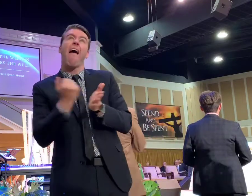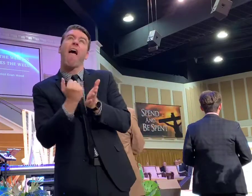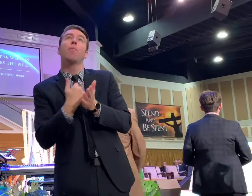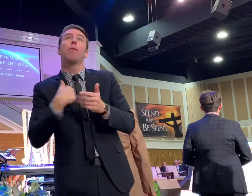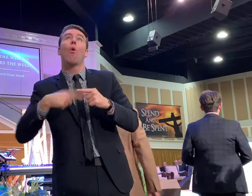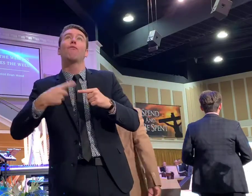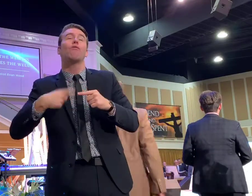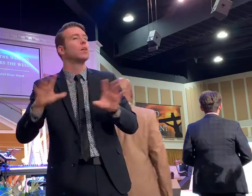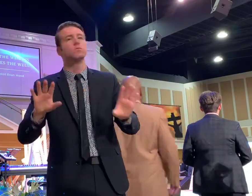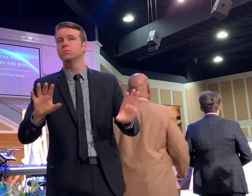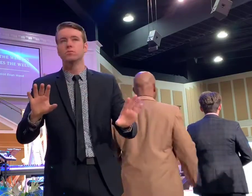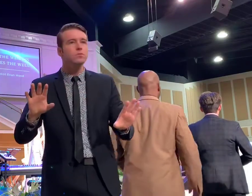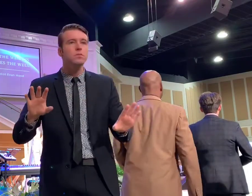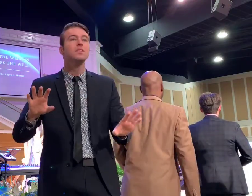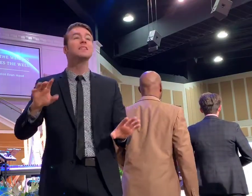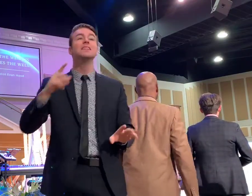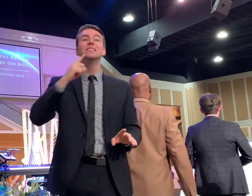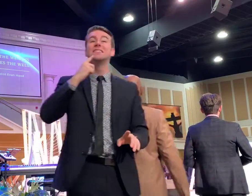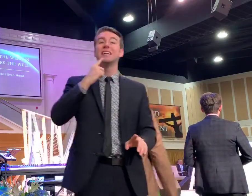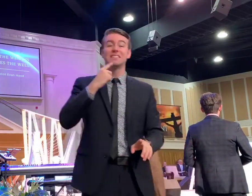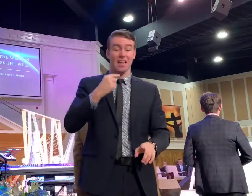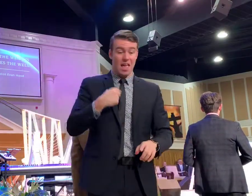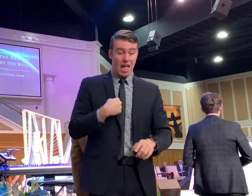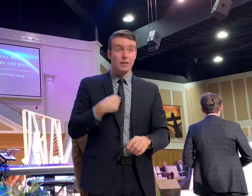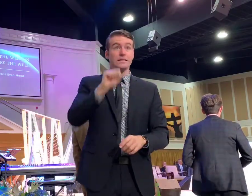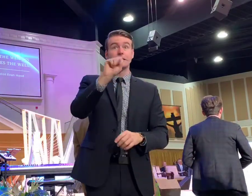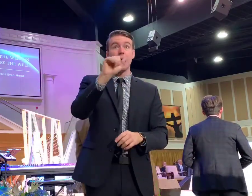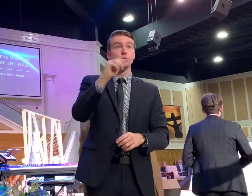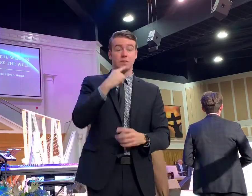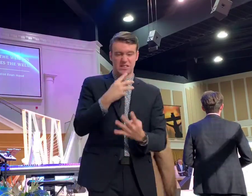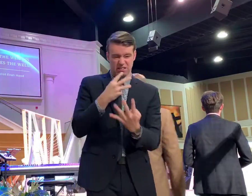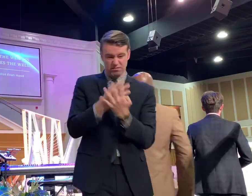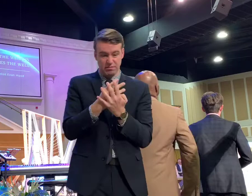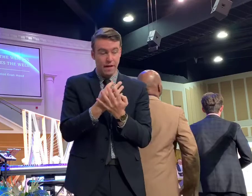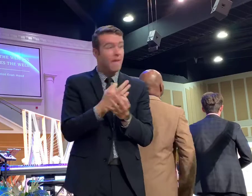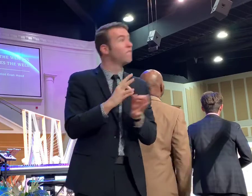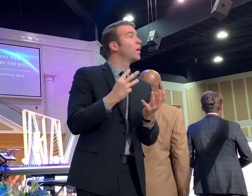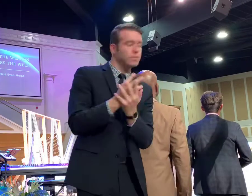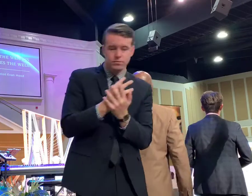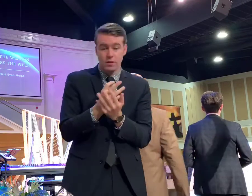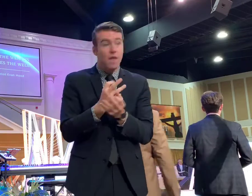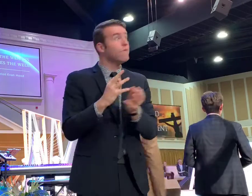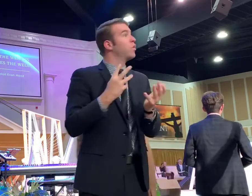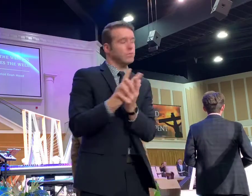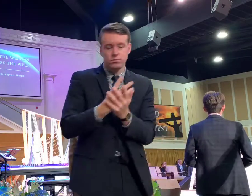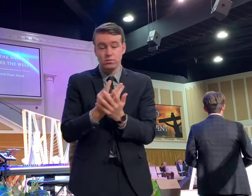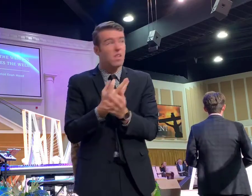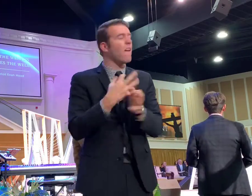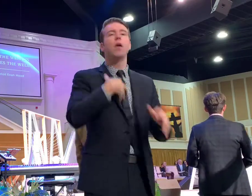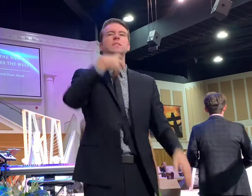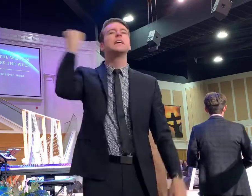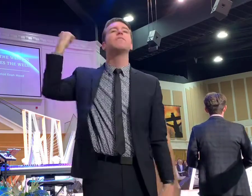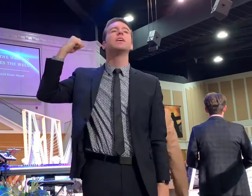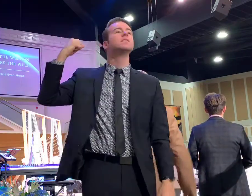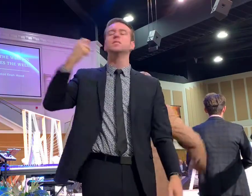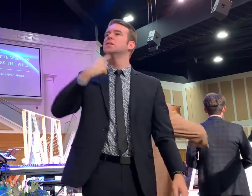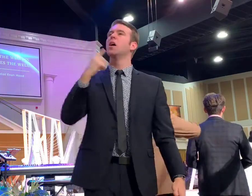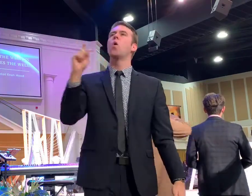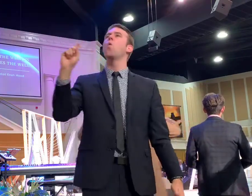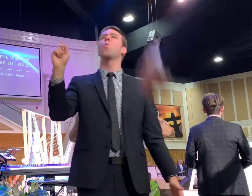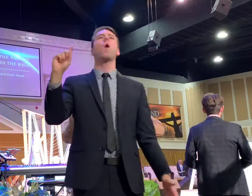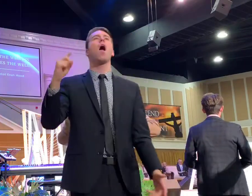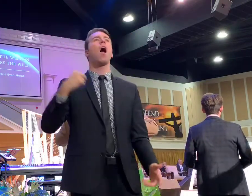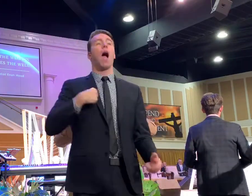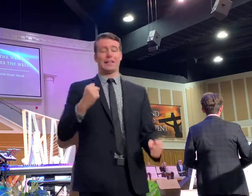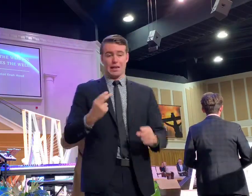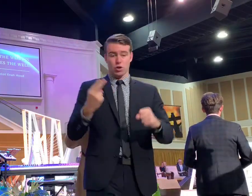He said, I'm sick of just getting free and just enough to get away. He said, where is something